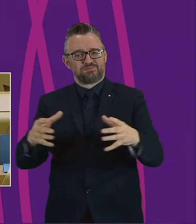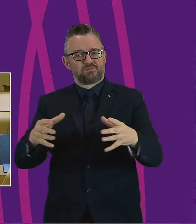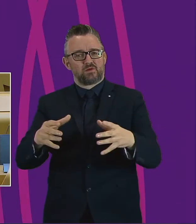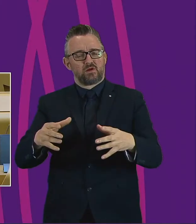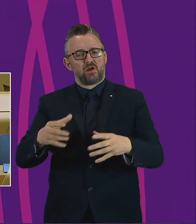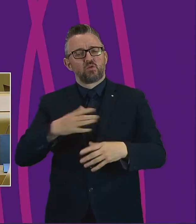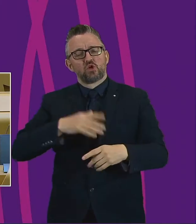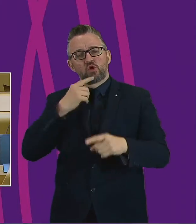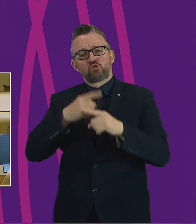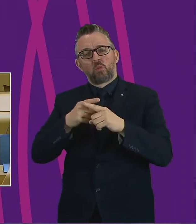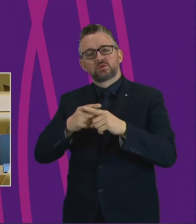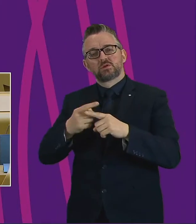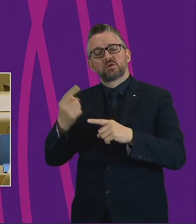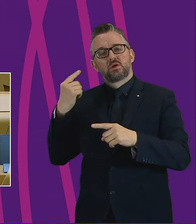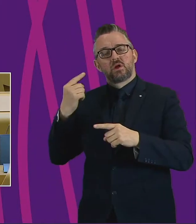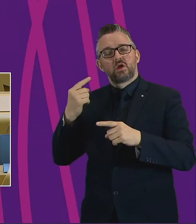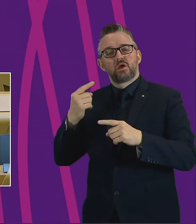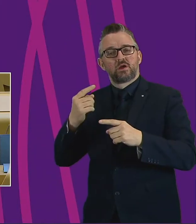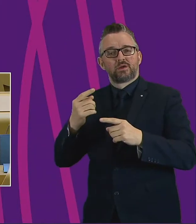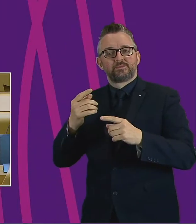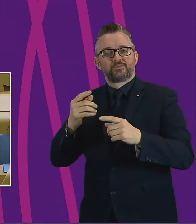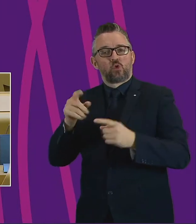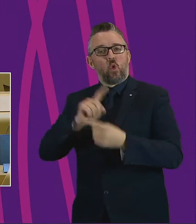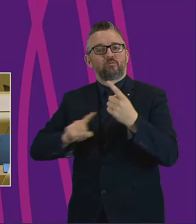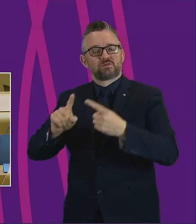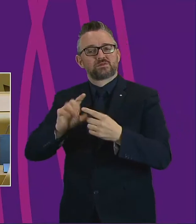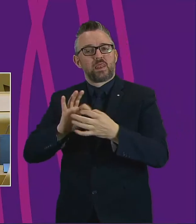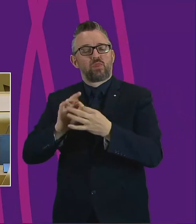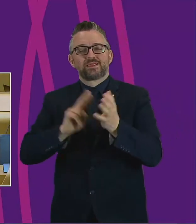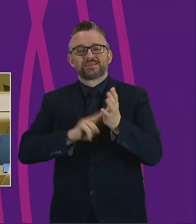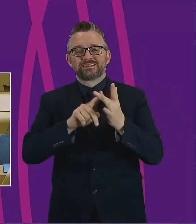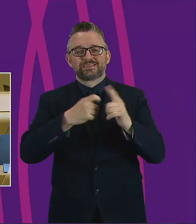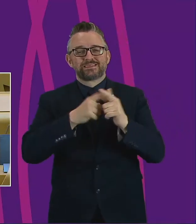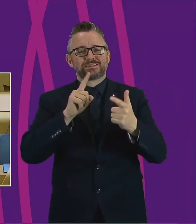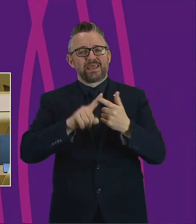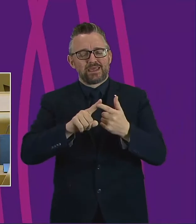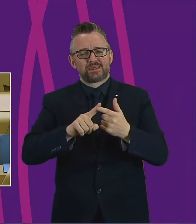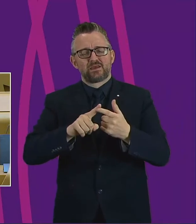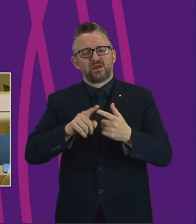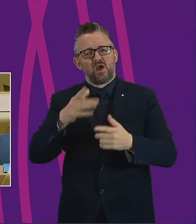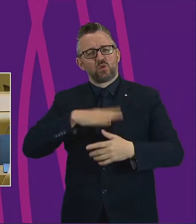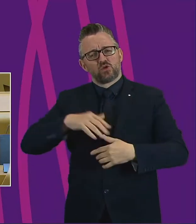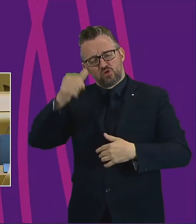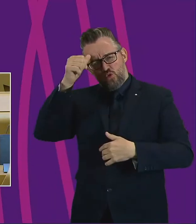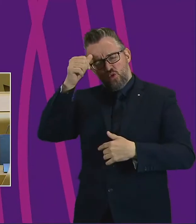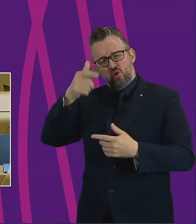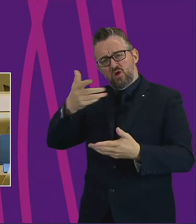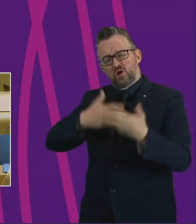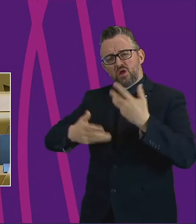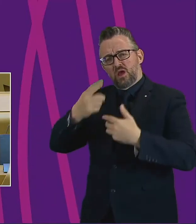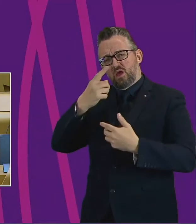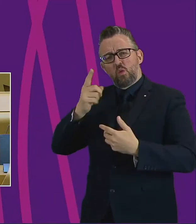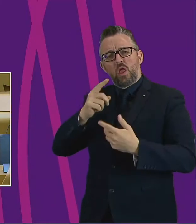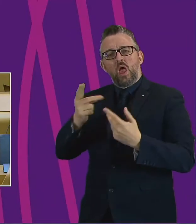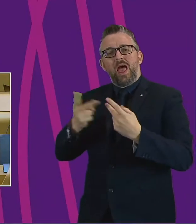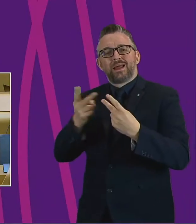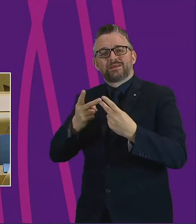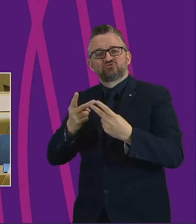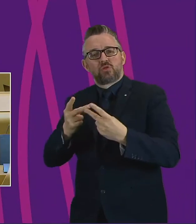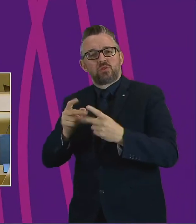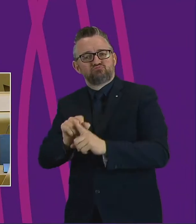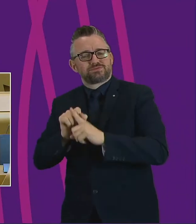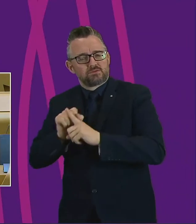regarding the night conference at the beginning of this outbreak, what lessons have been learned and what additional measures have been taken into account with this new